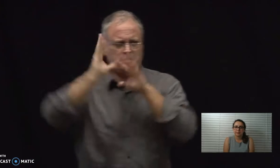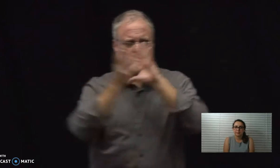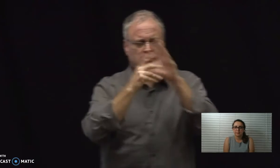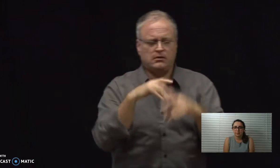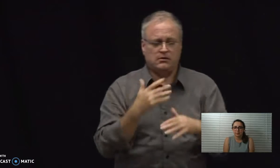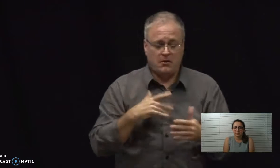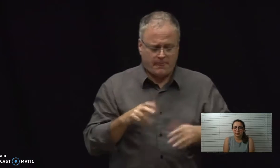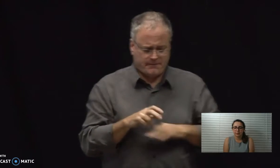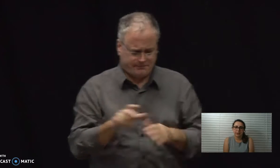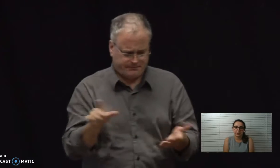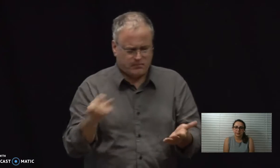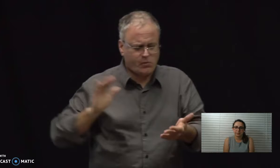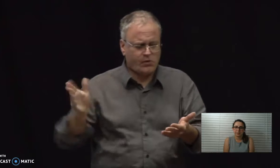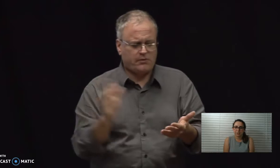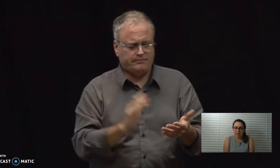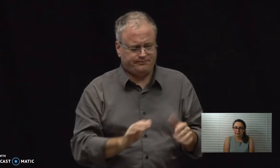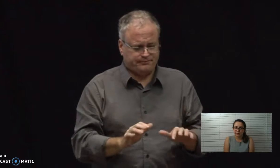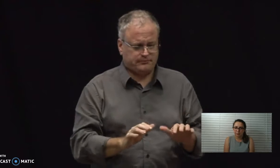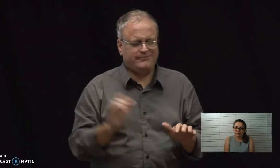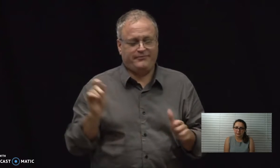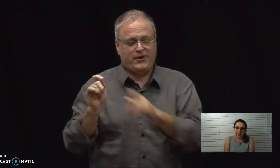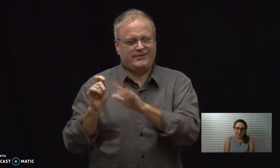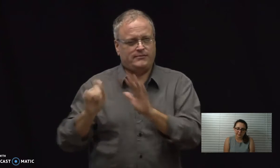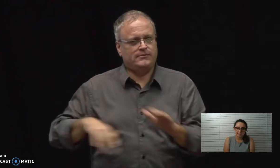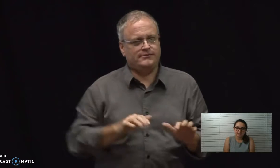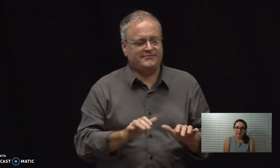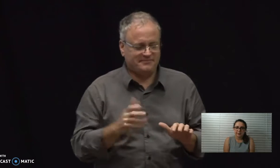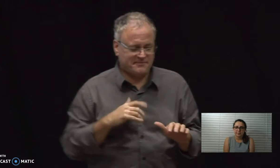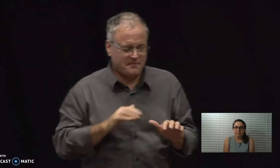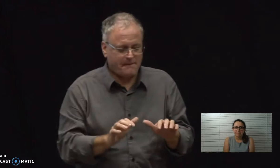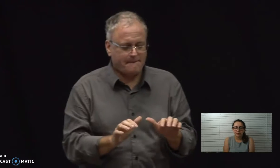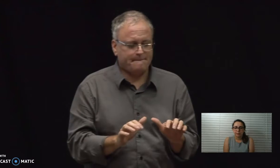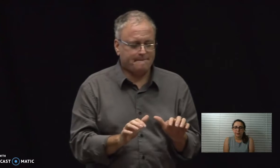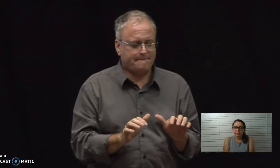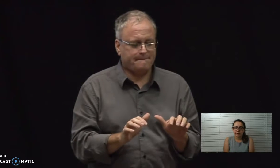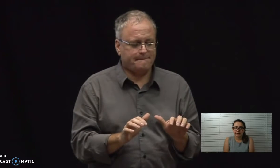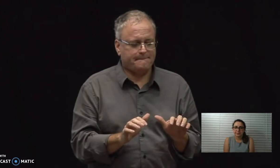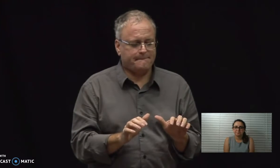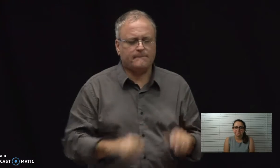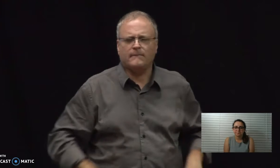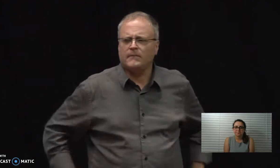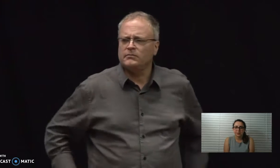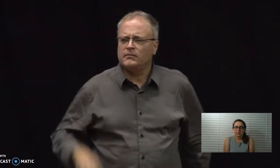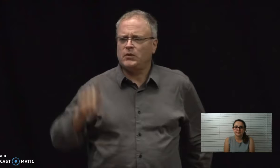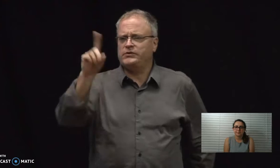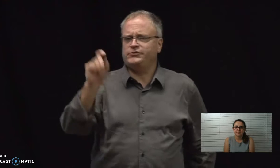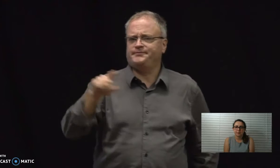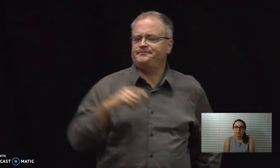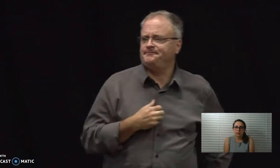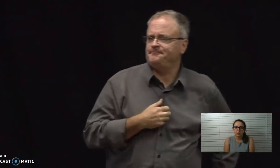but during the day I'll either teach ASL or nap. So I was writing. You know